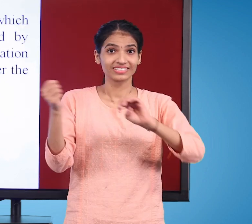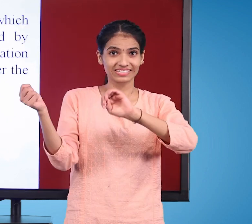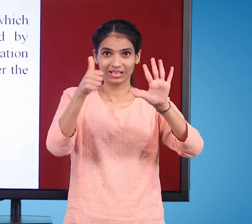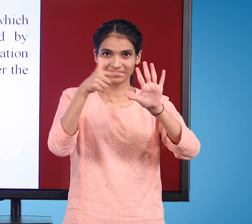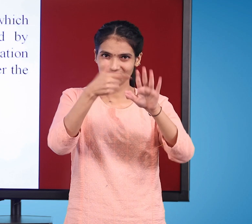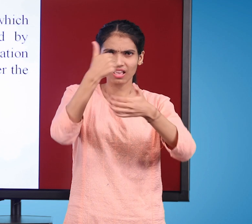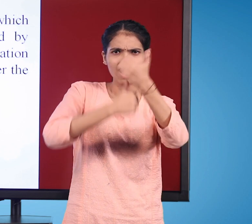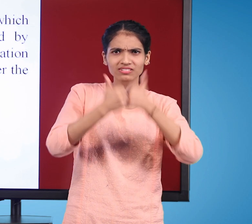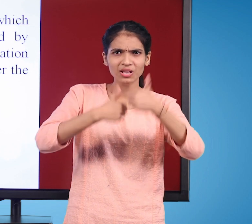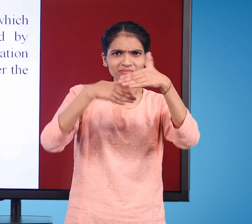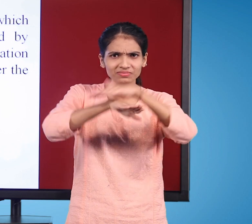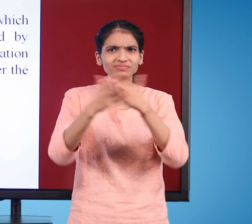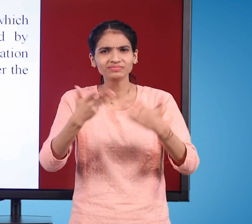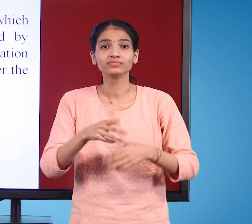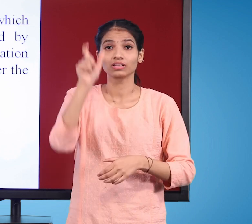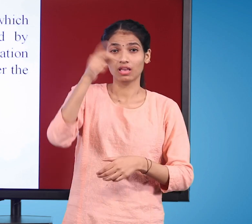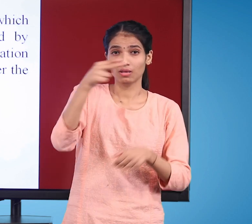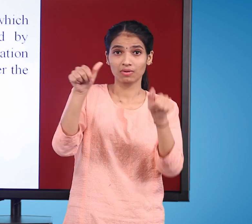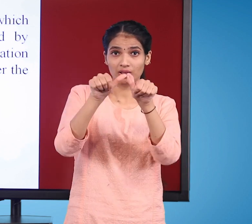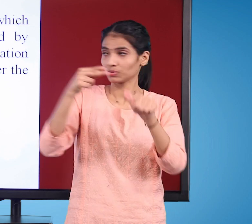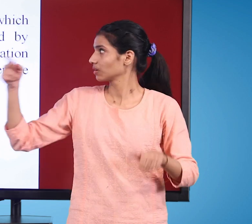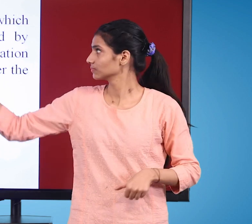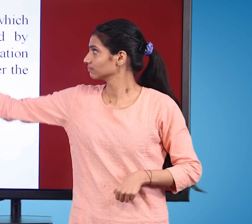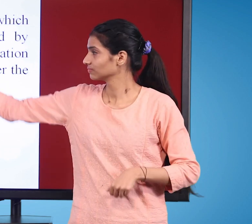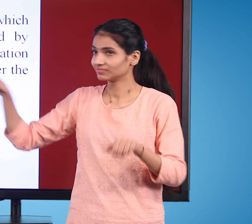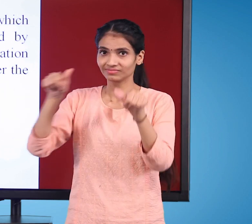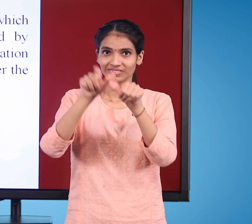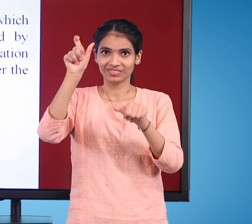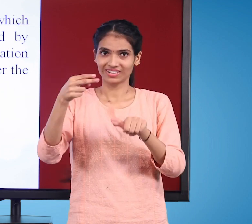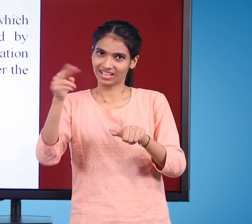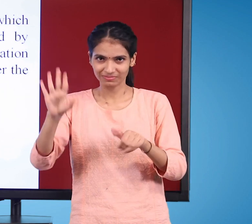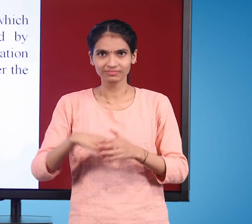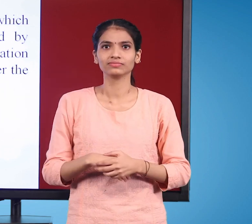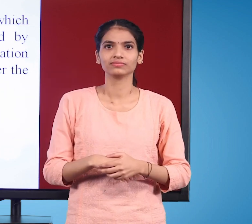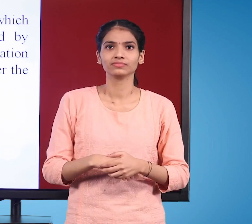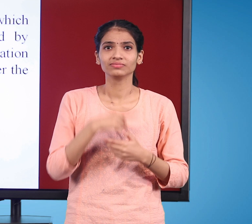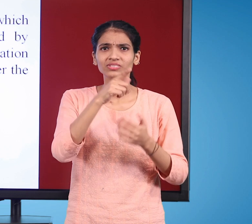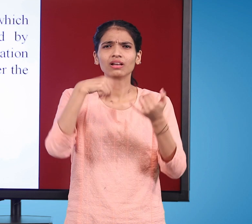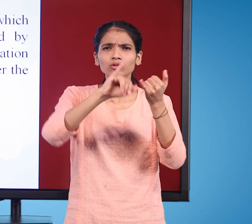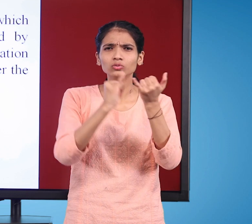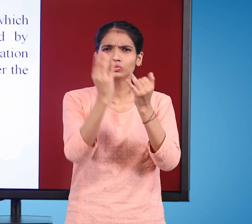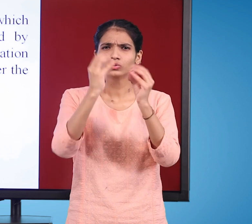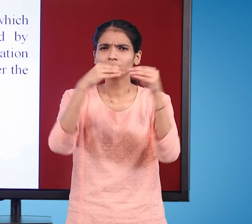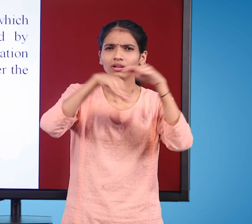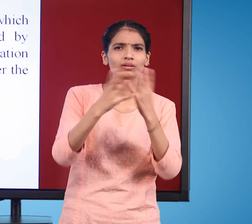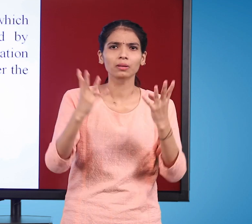Observe this bar graph which shows the marks obtained by Aziz in half-yearly examination in different subjects.